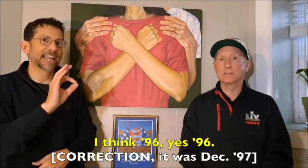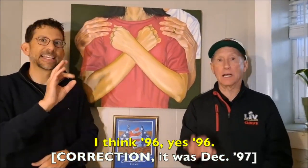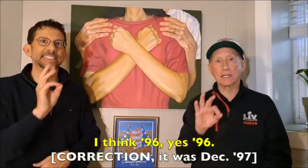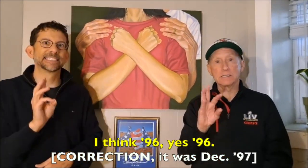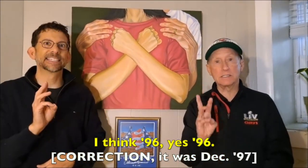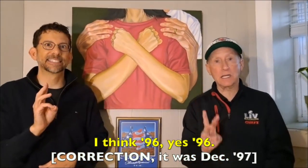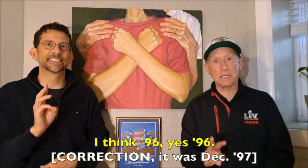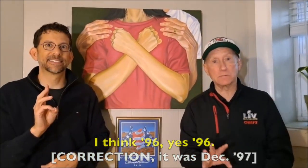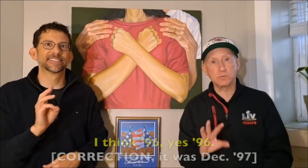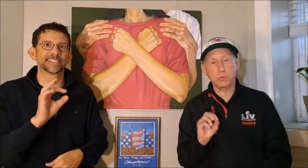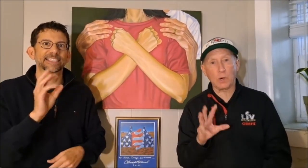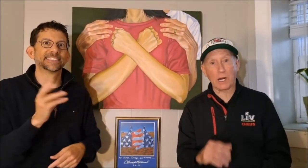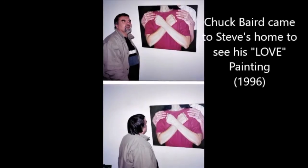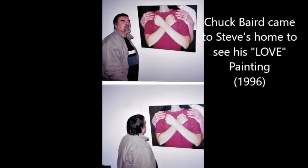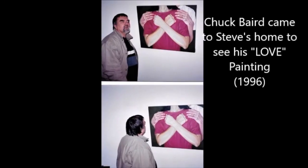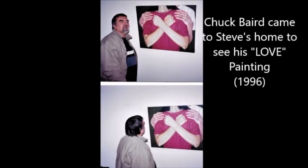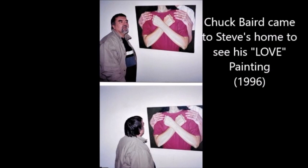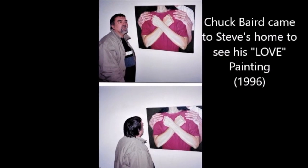Now you see it.